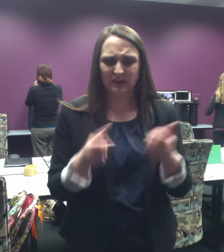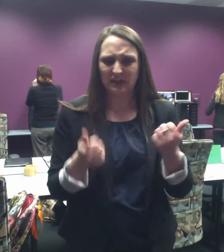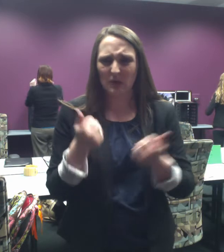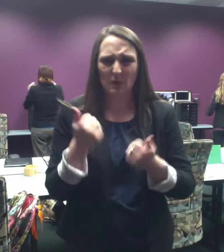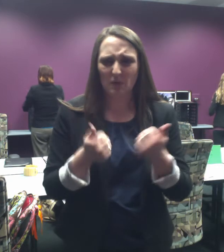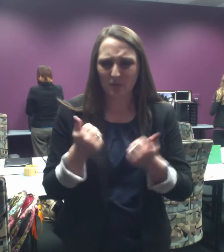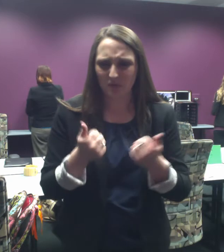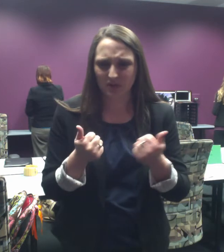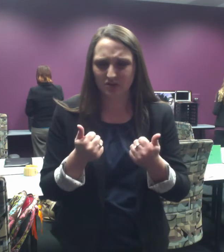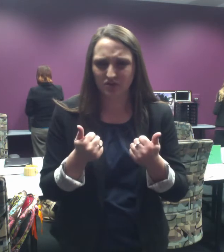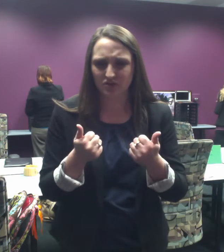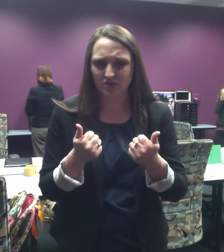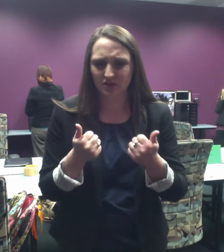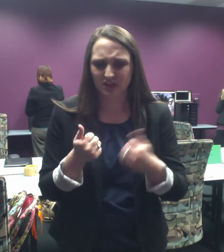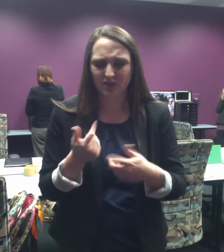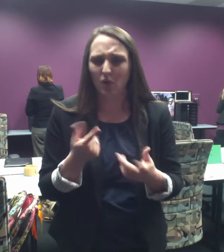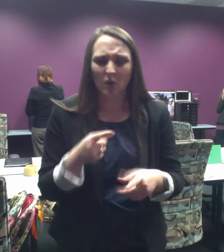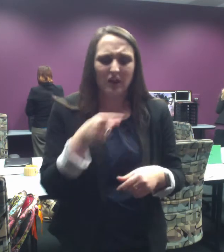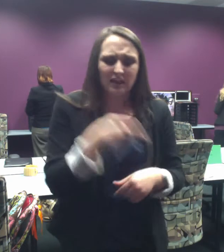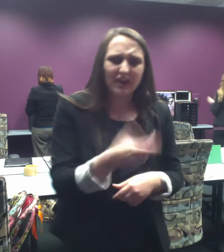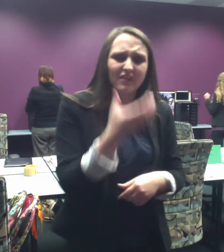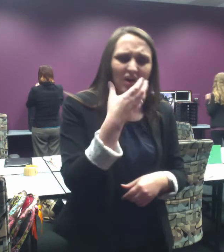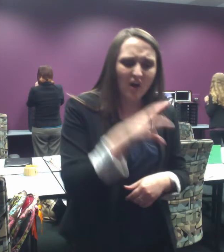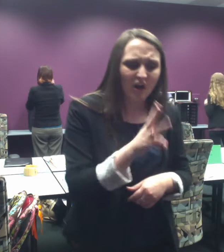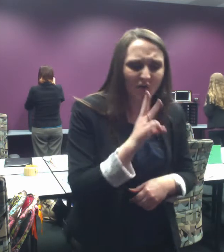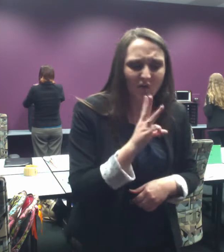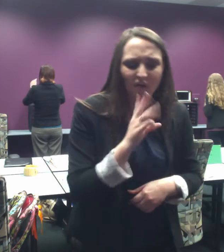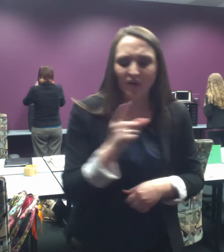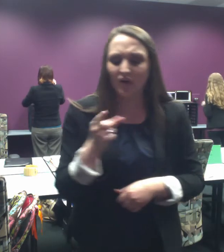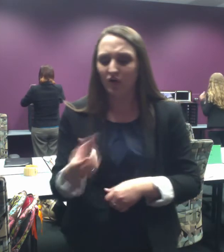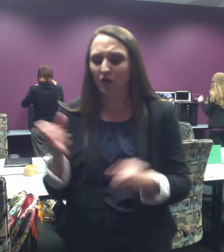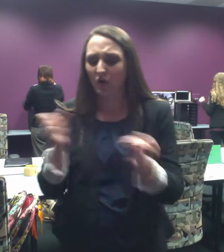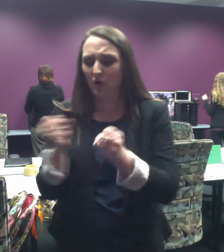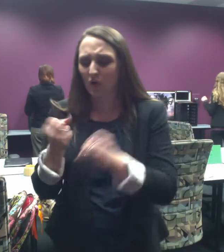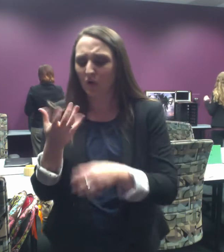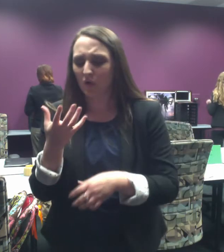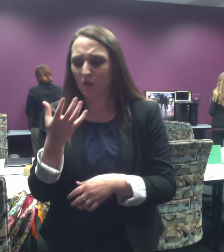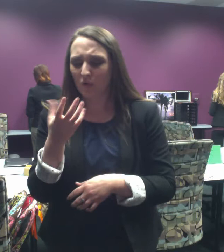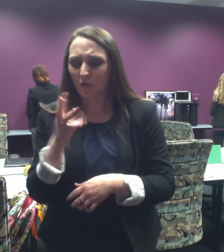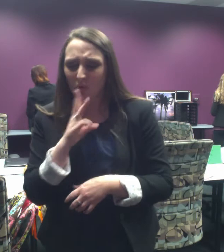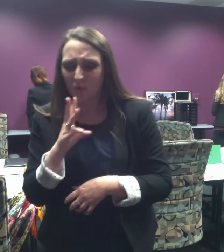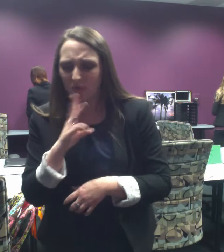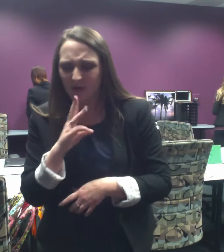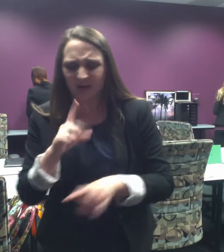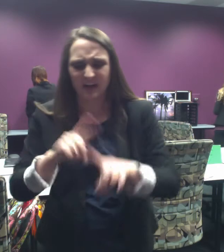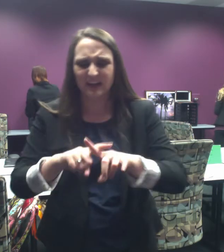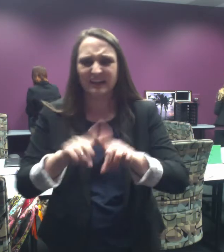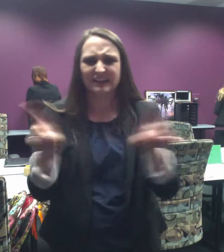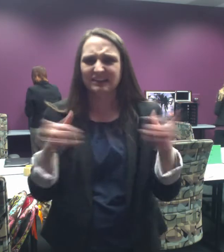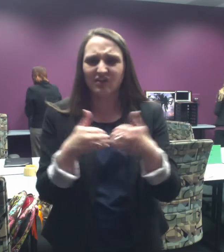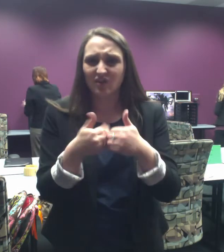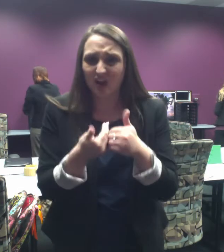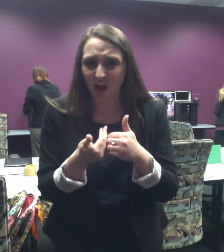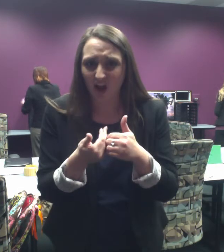faster. They're moving faster. So they're more active to get whatever you're trying to get off that